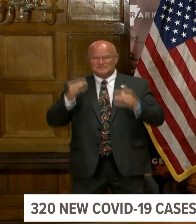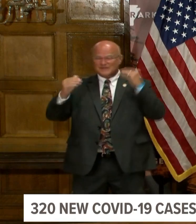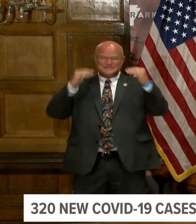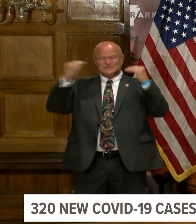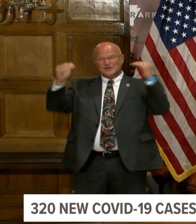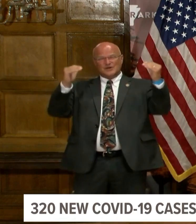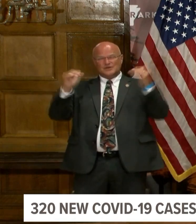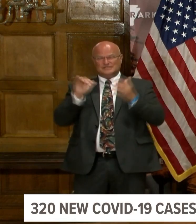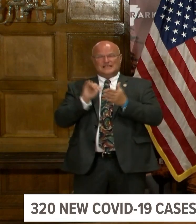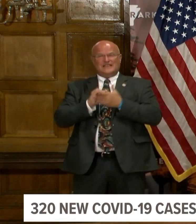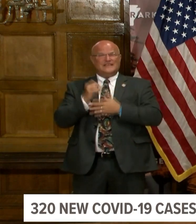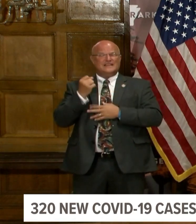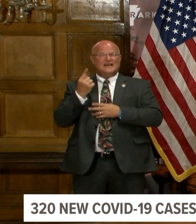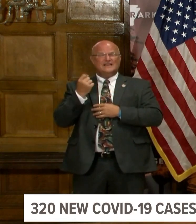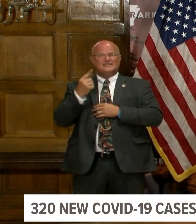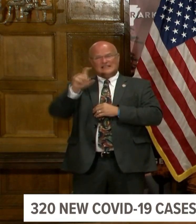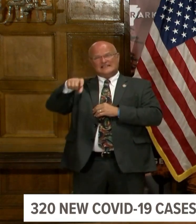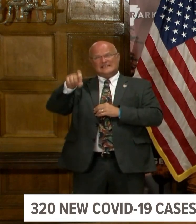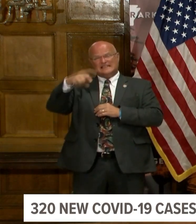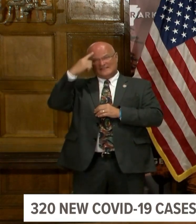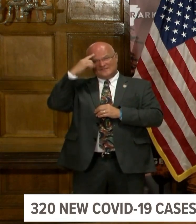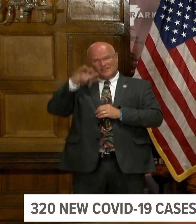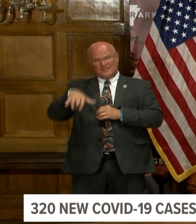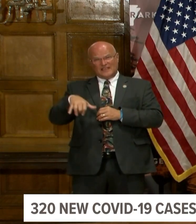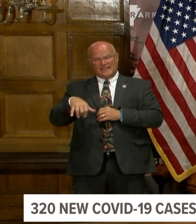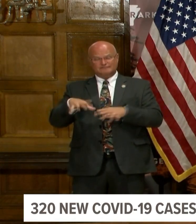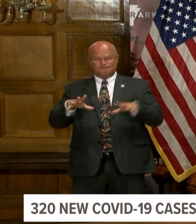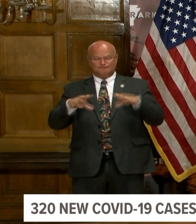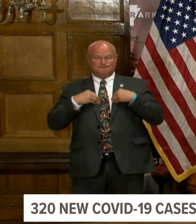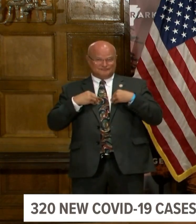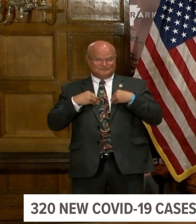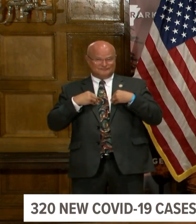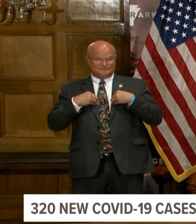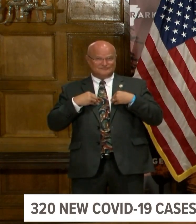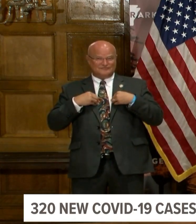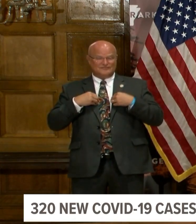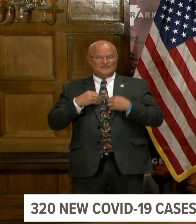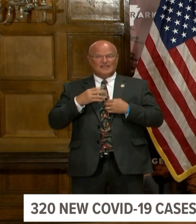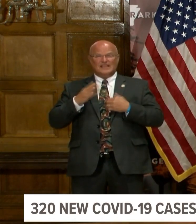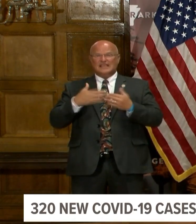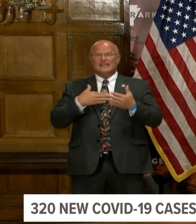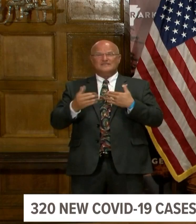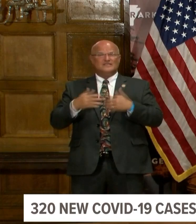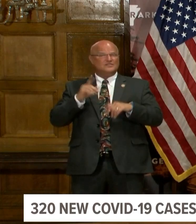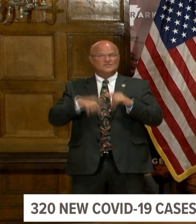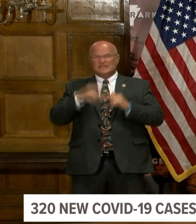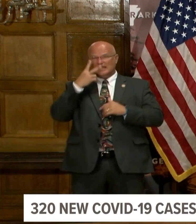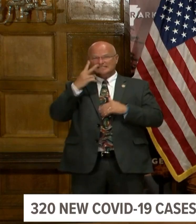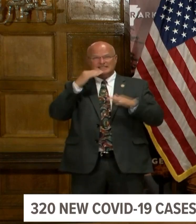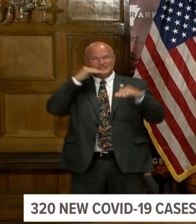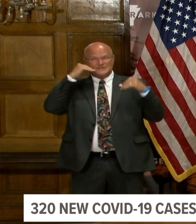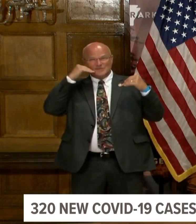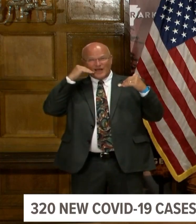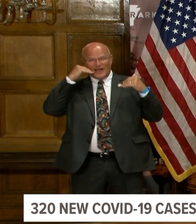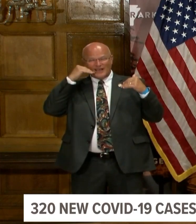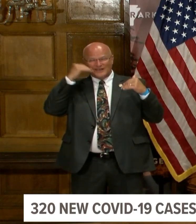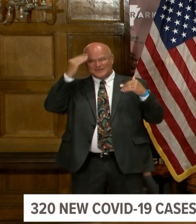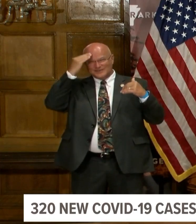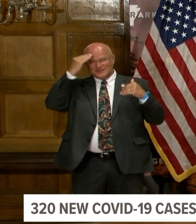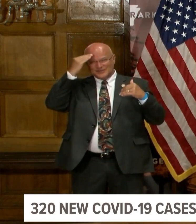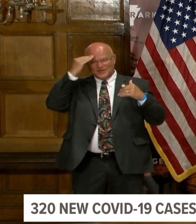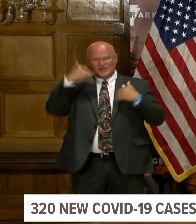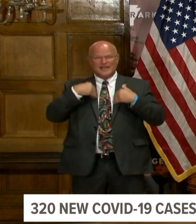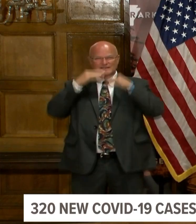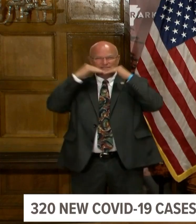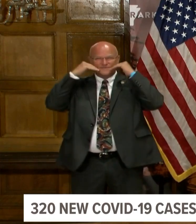that, you know, understand the need for it, adapt to it, and even though you can't see their smile, you know they have a smile